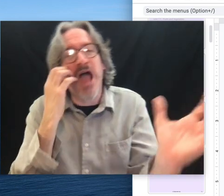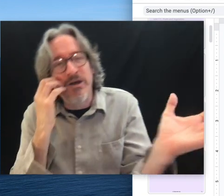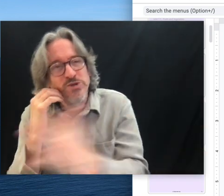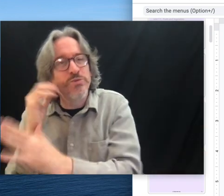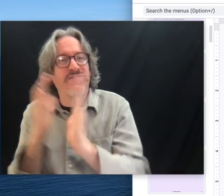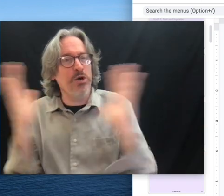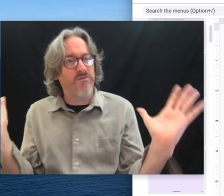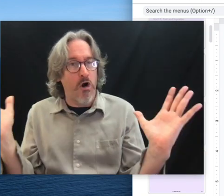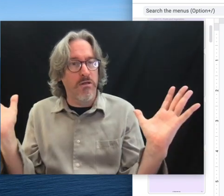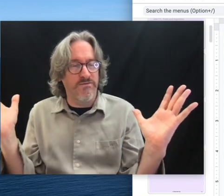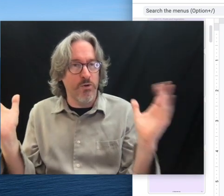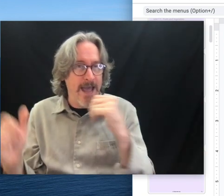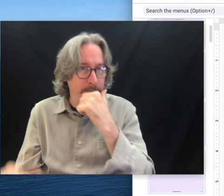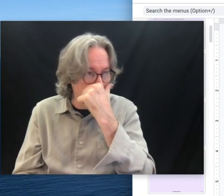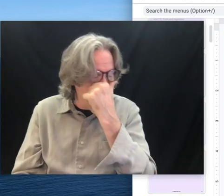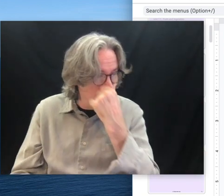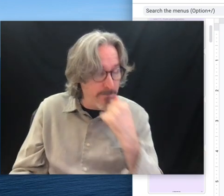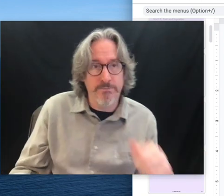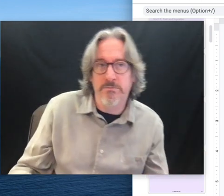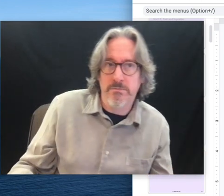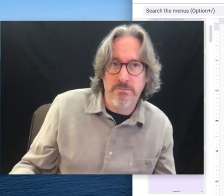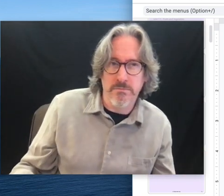And I will do a video of all the vocab.